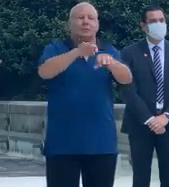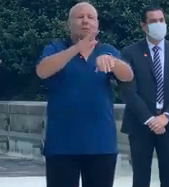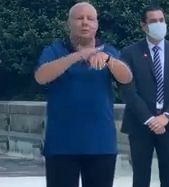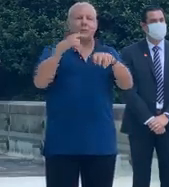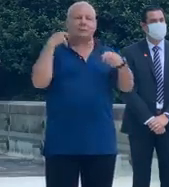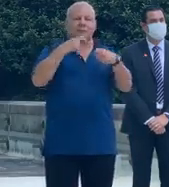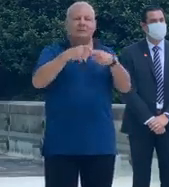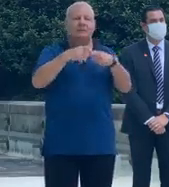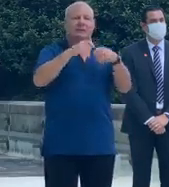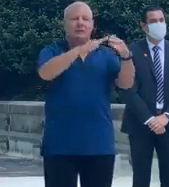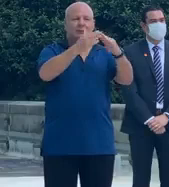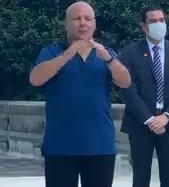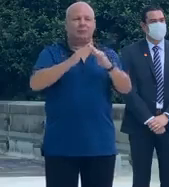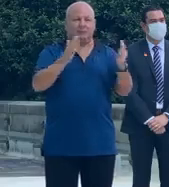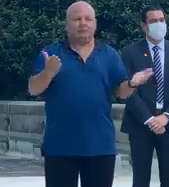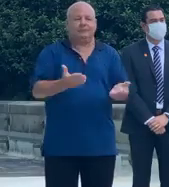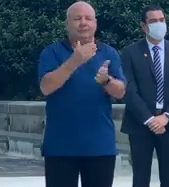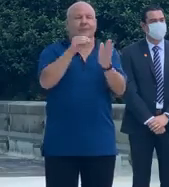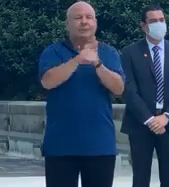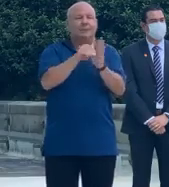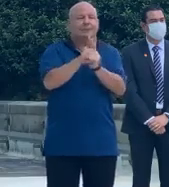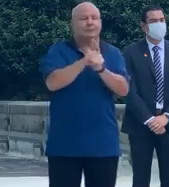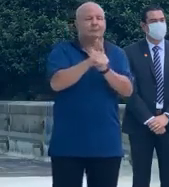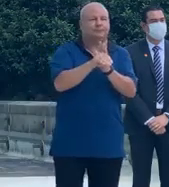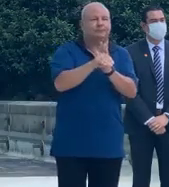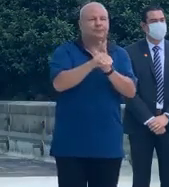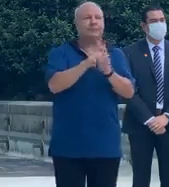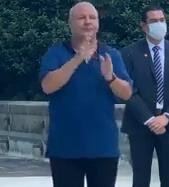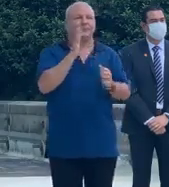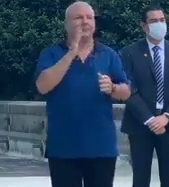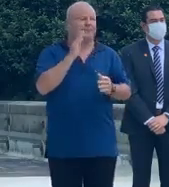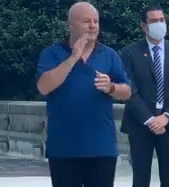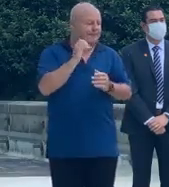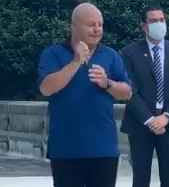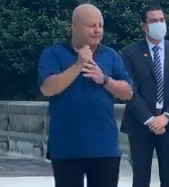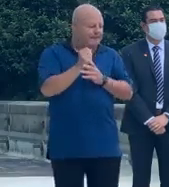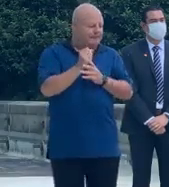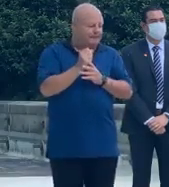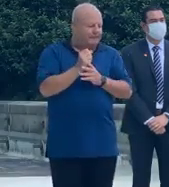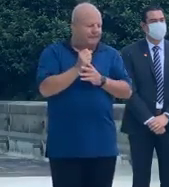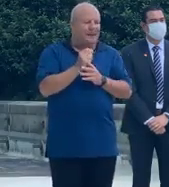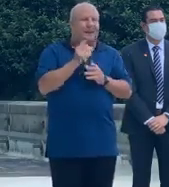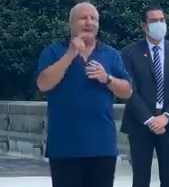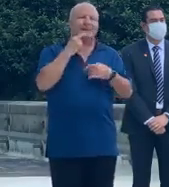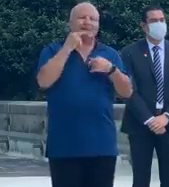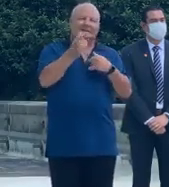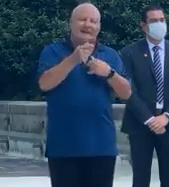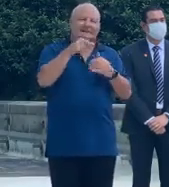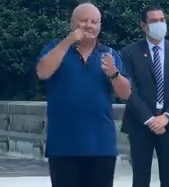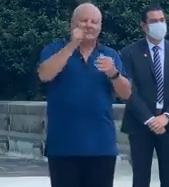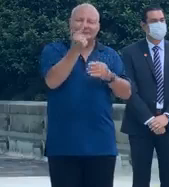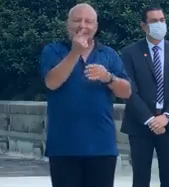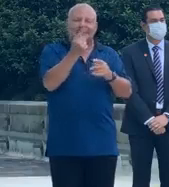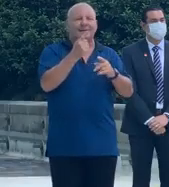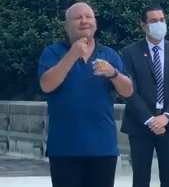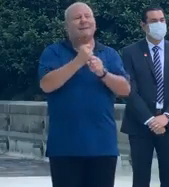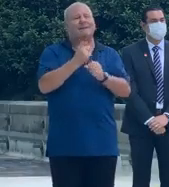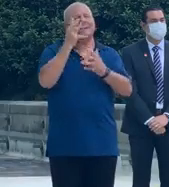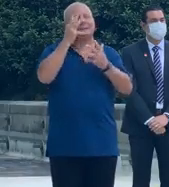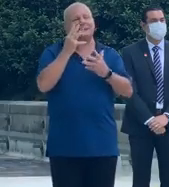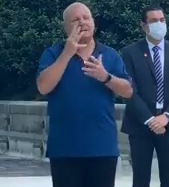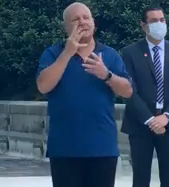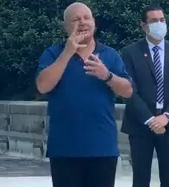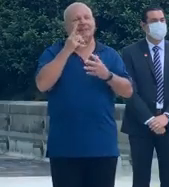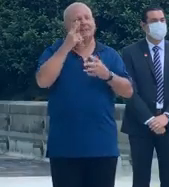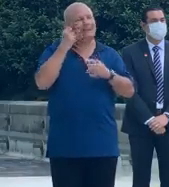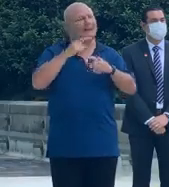community here in New Orleans. And I'll say this, and I guess in a way it makes me a little sad to say this, that I hear so often